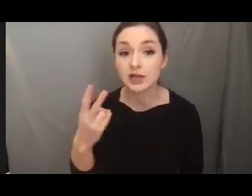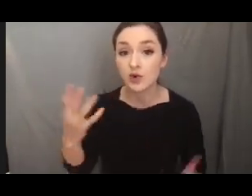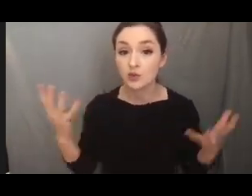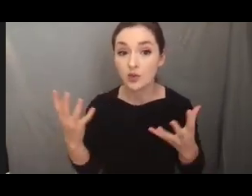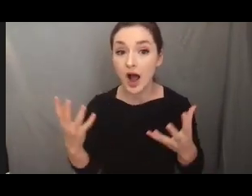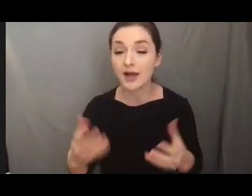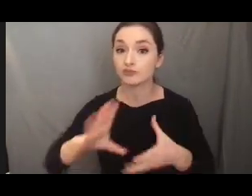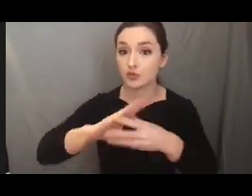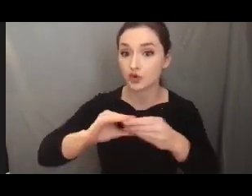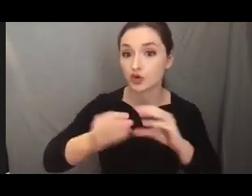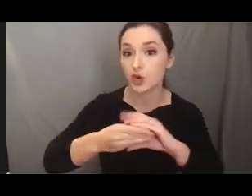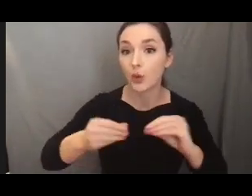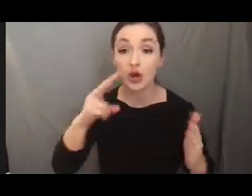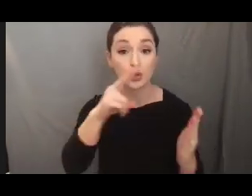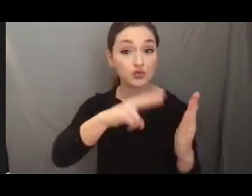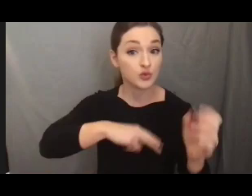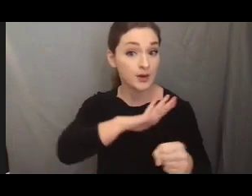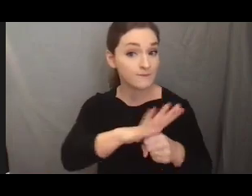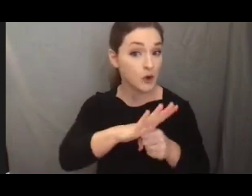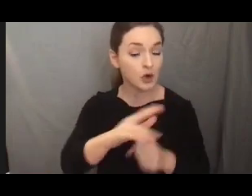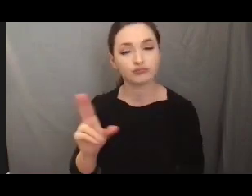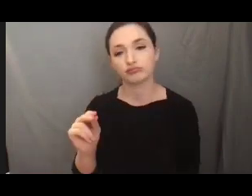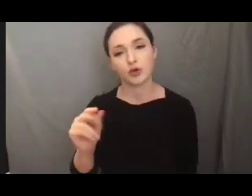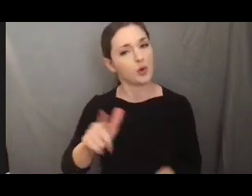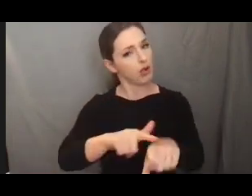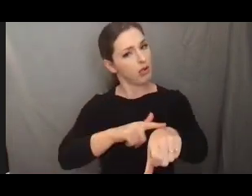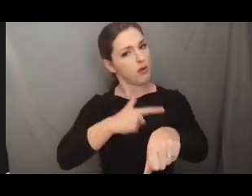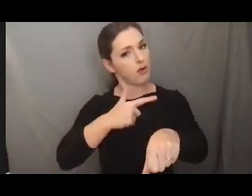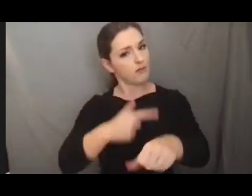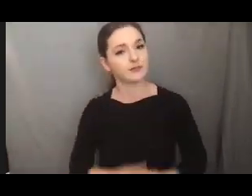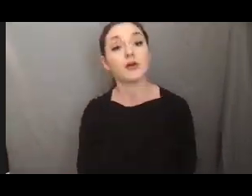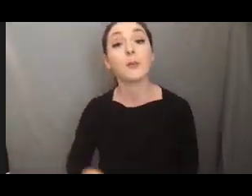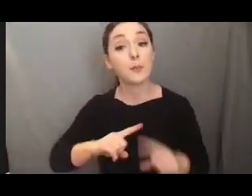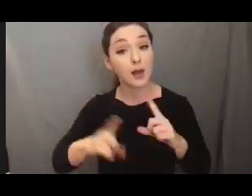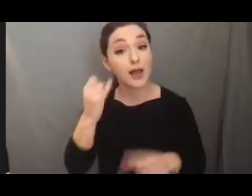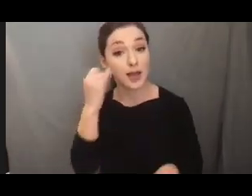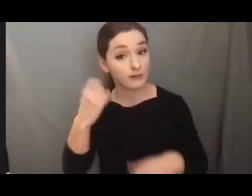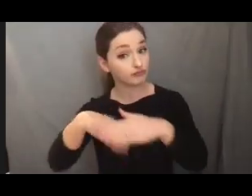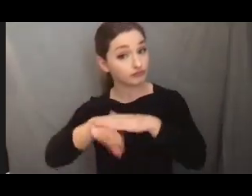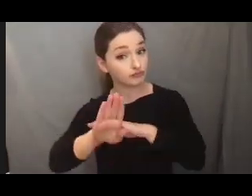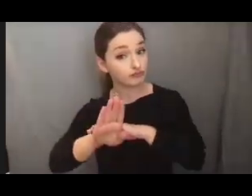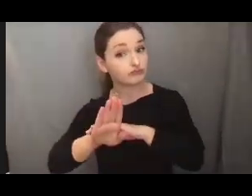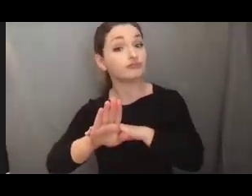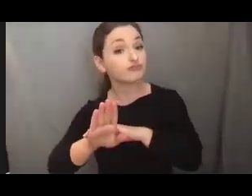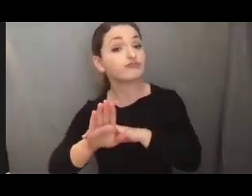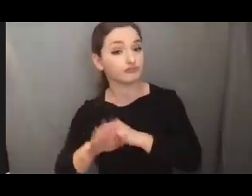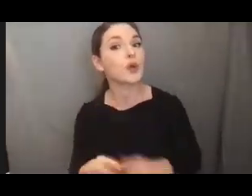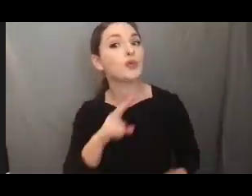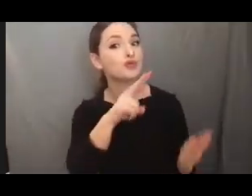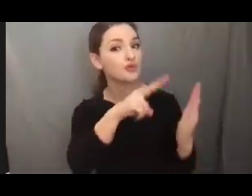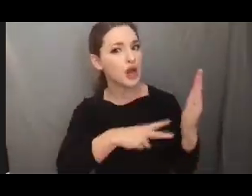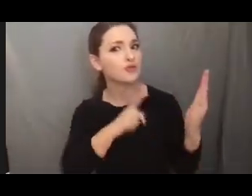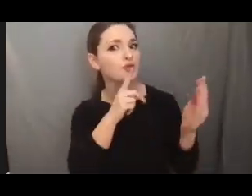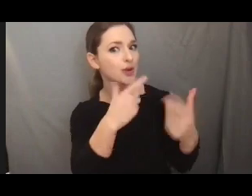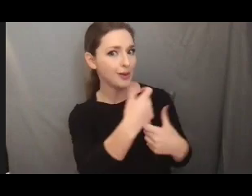pretty extensive. But if you do come down here, give it a read. It's very interesting. Just in a nutshell, he was